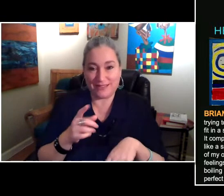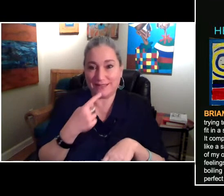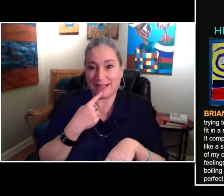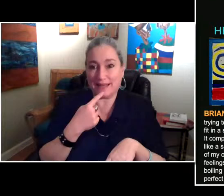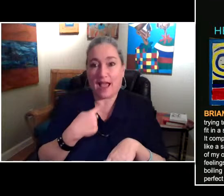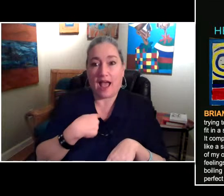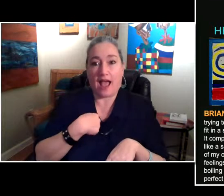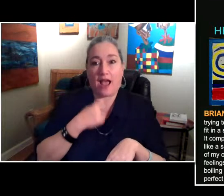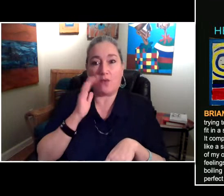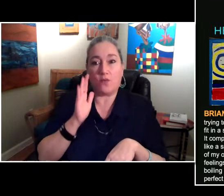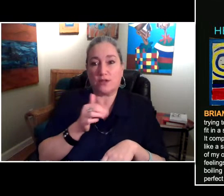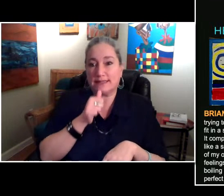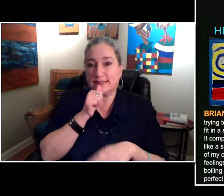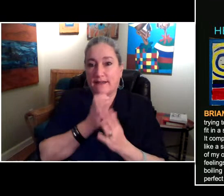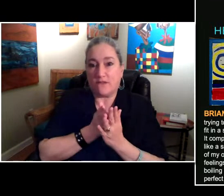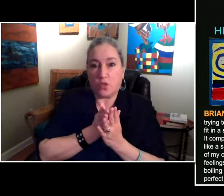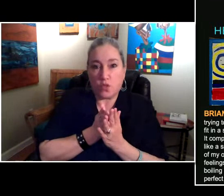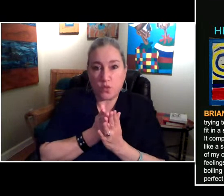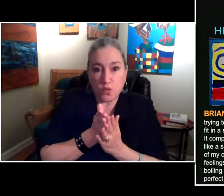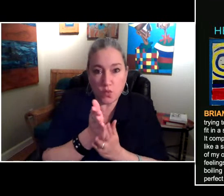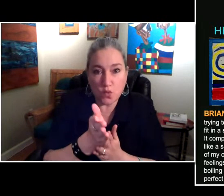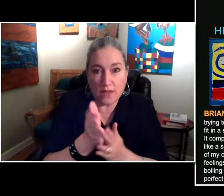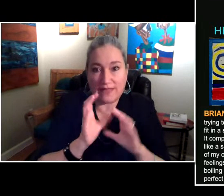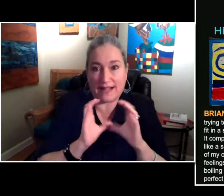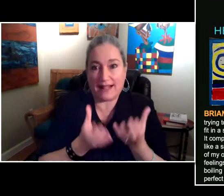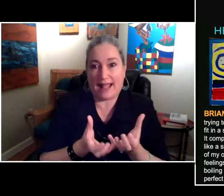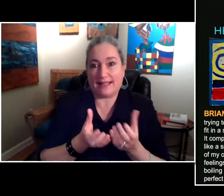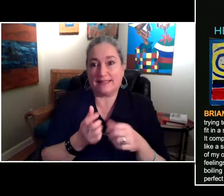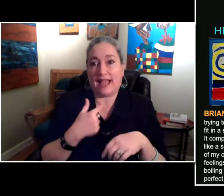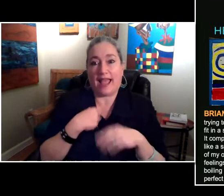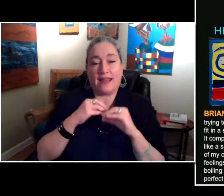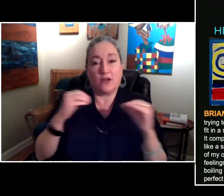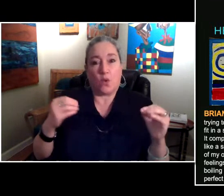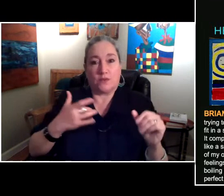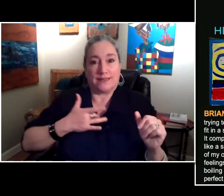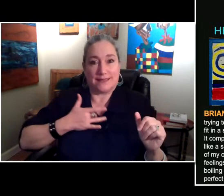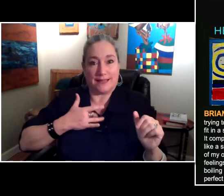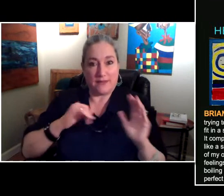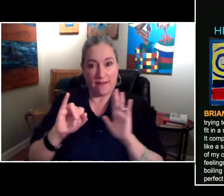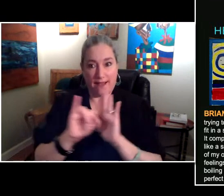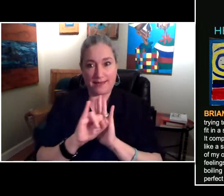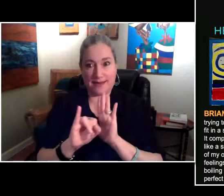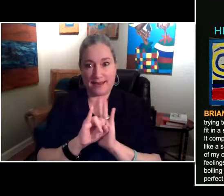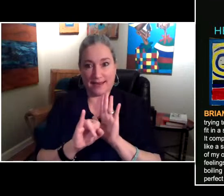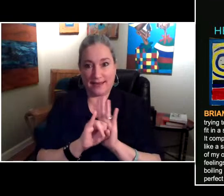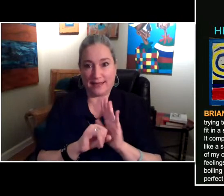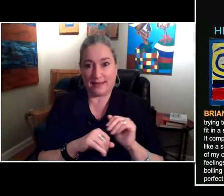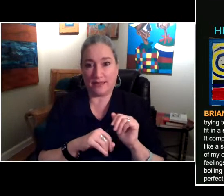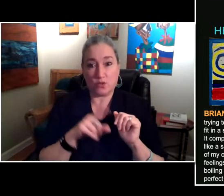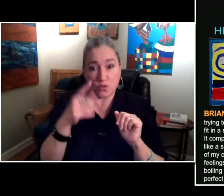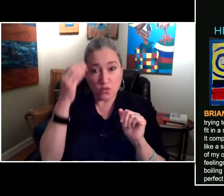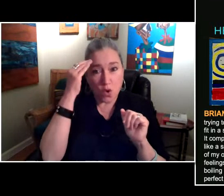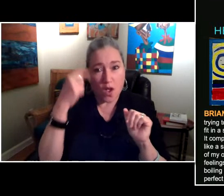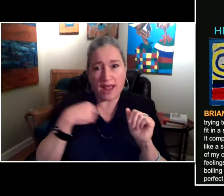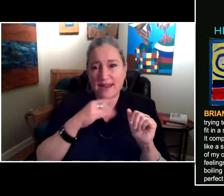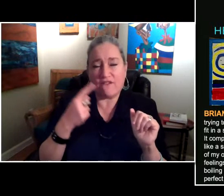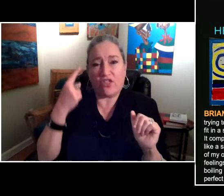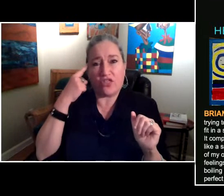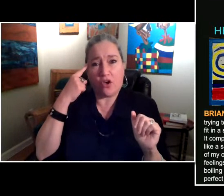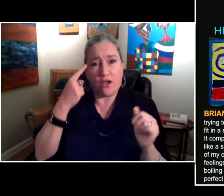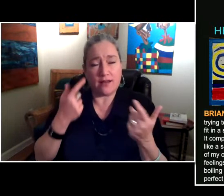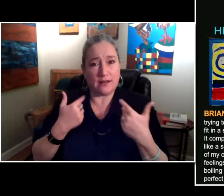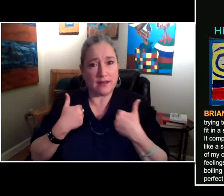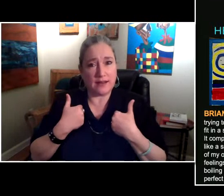of autism. Sophia, another co-researcher, said, I would just suffer through the class. I had no sense